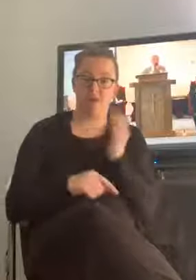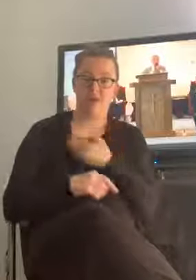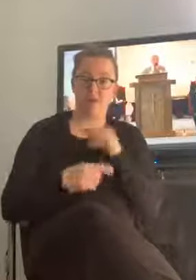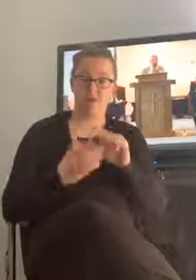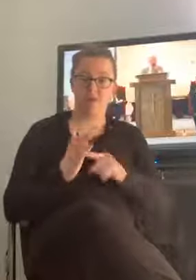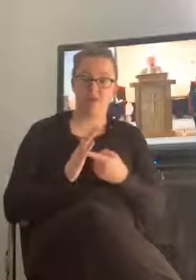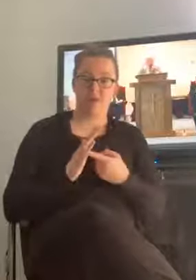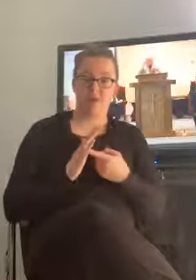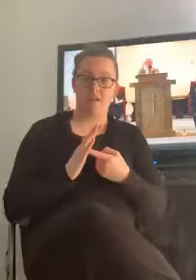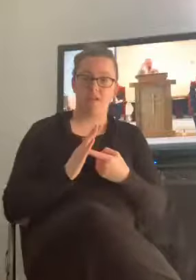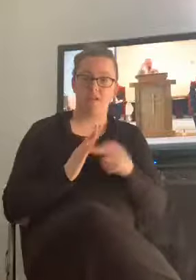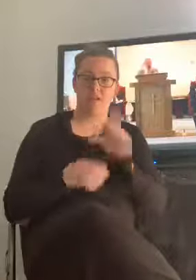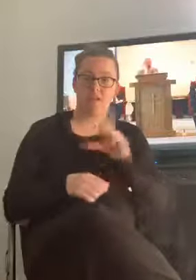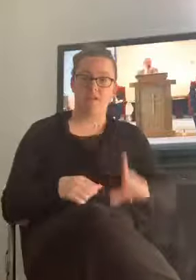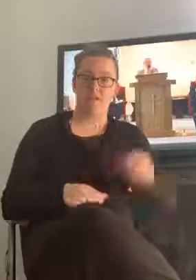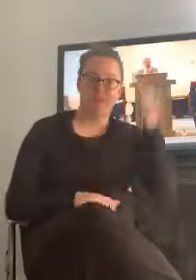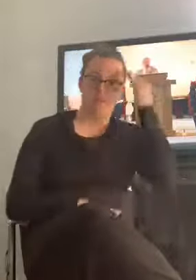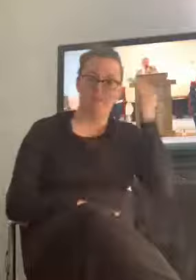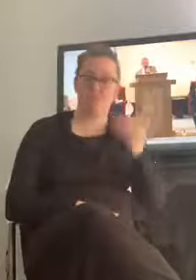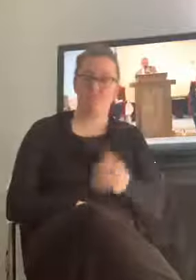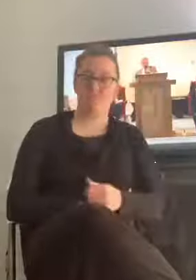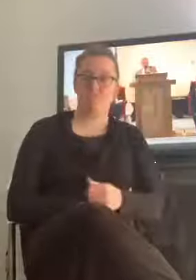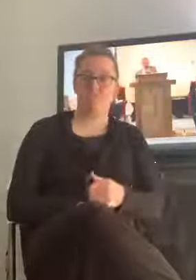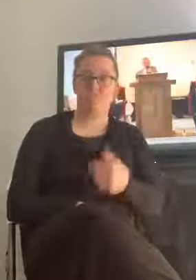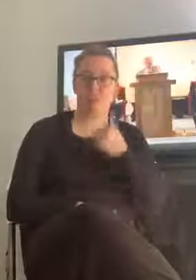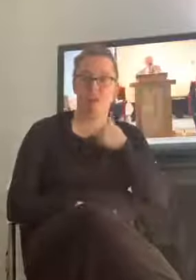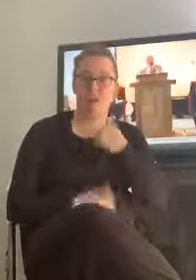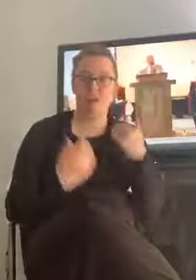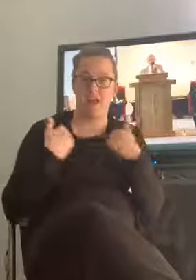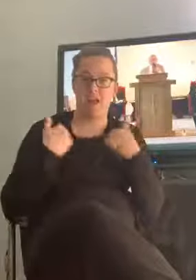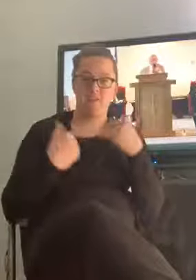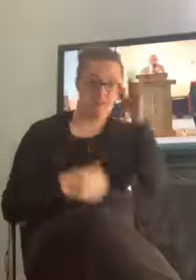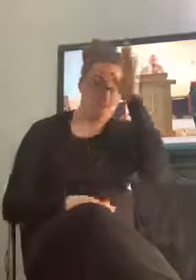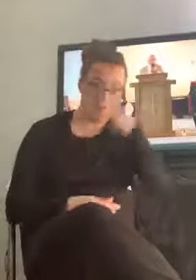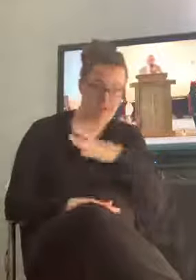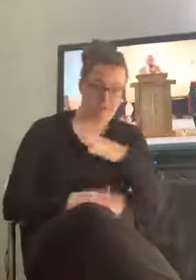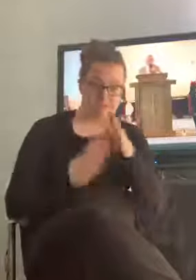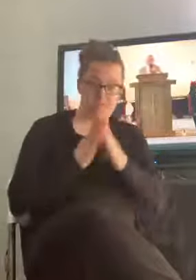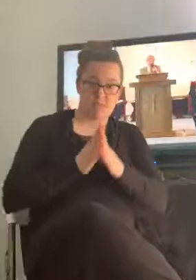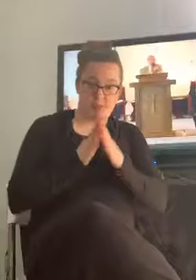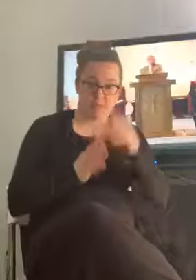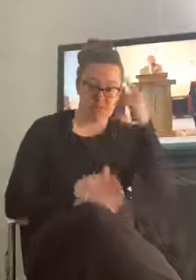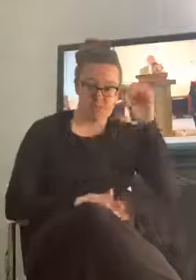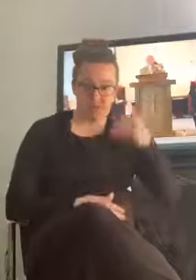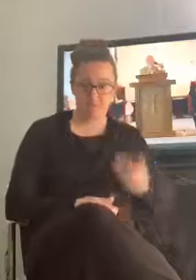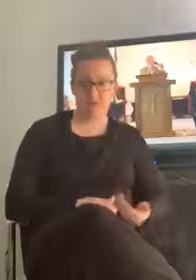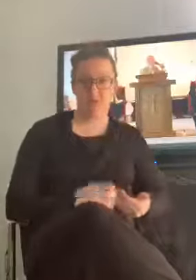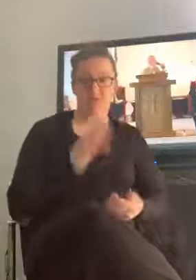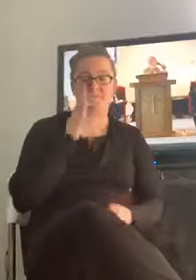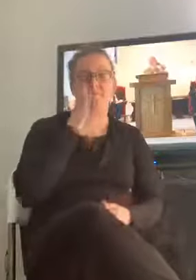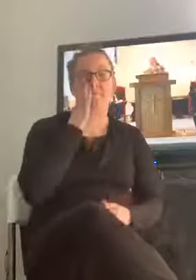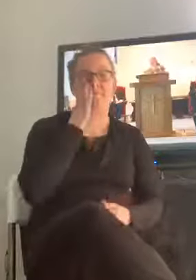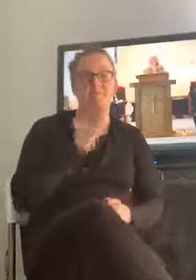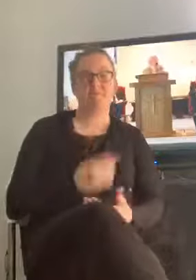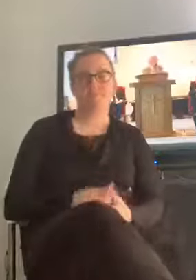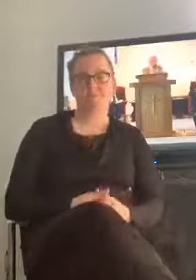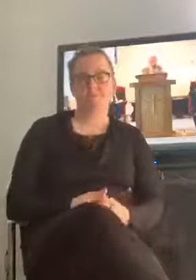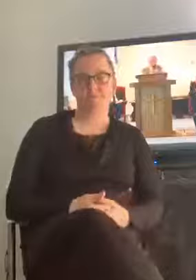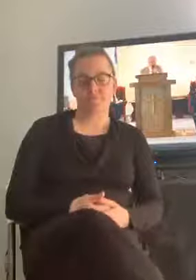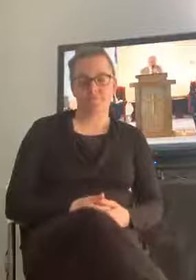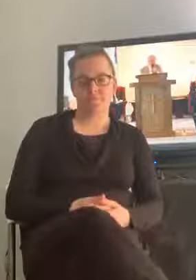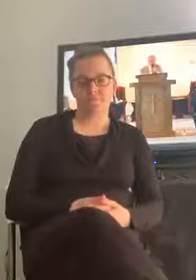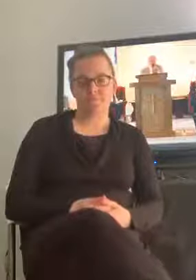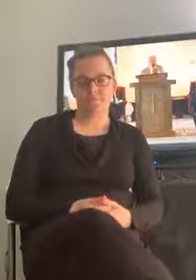that the Lord knew that I had parents that were praying for me, for His hand to be upon me, even when I did